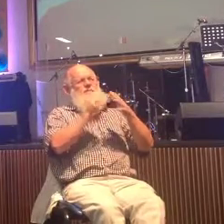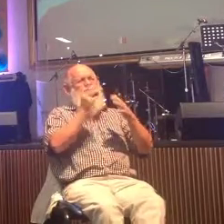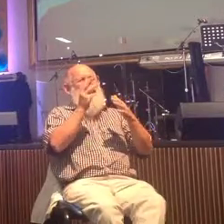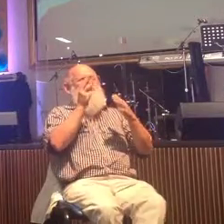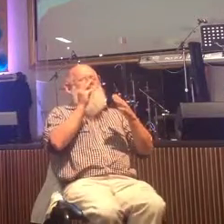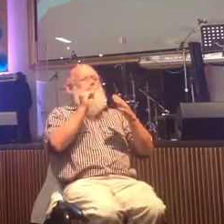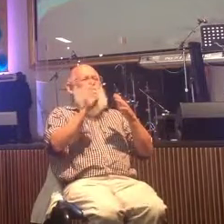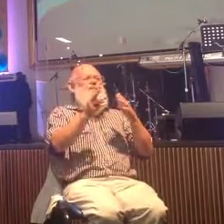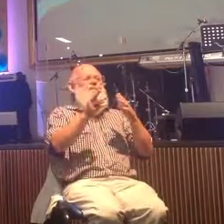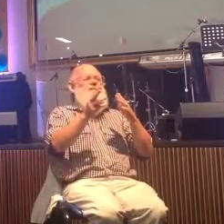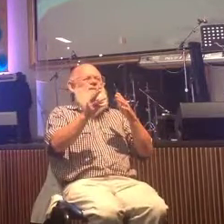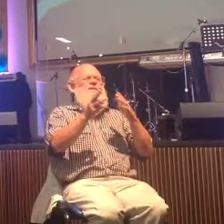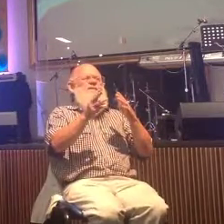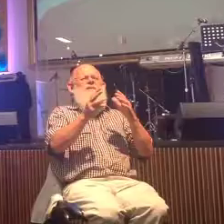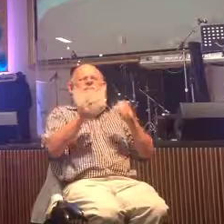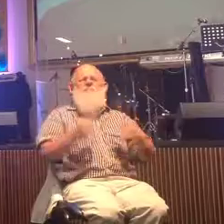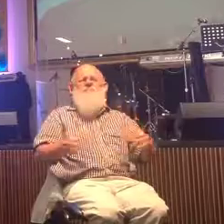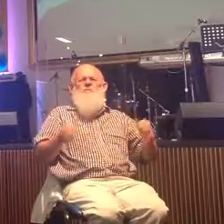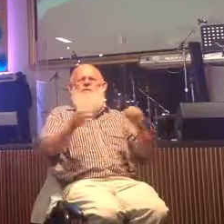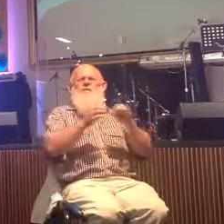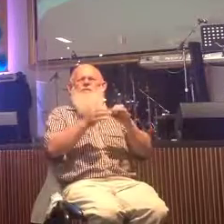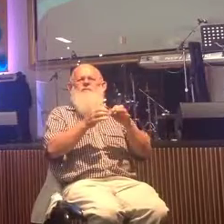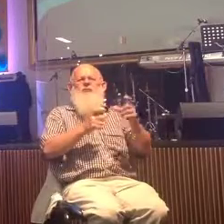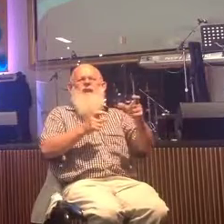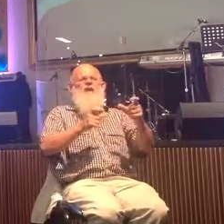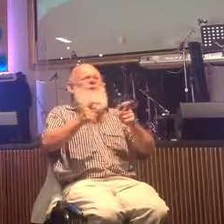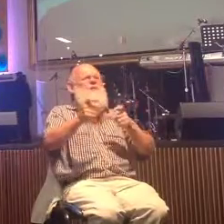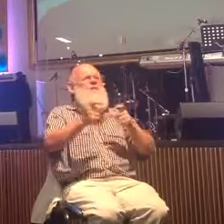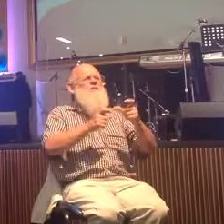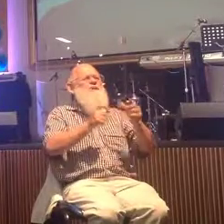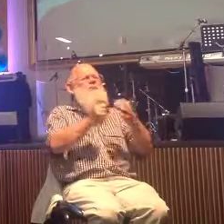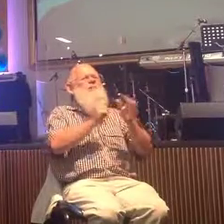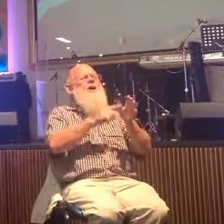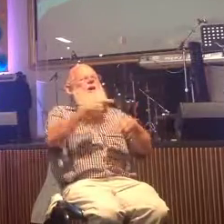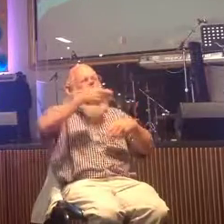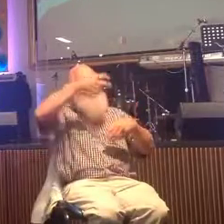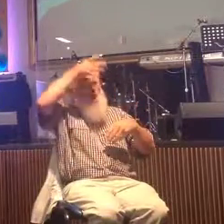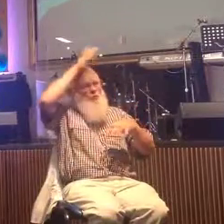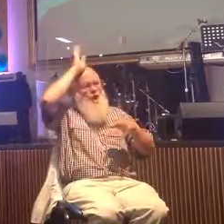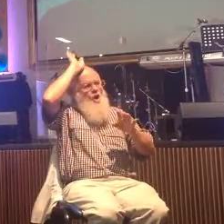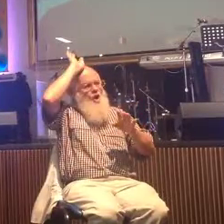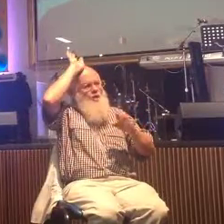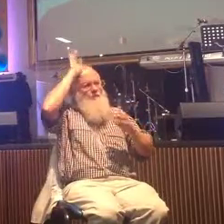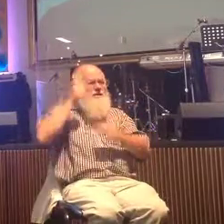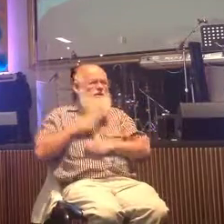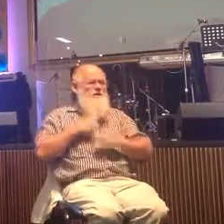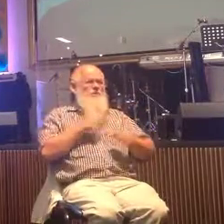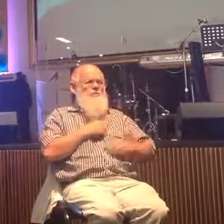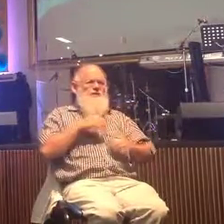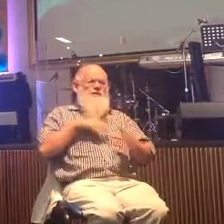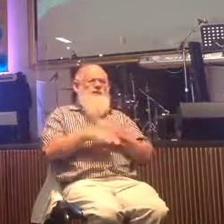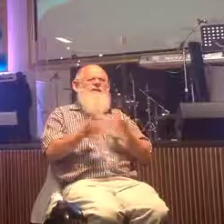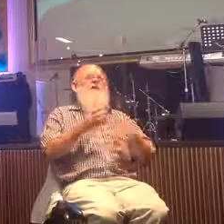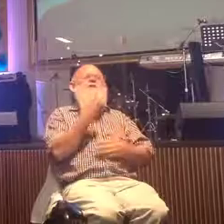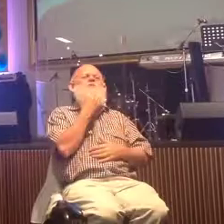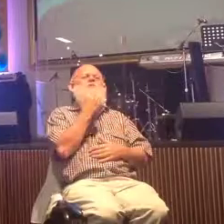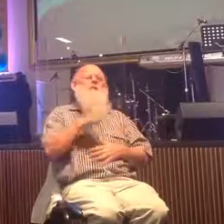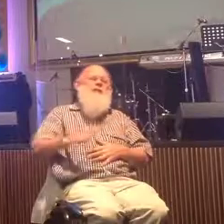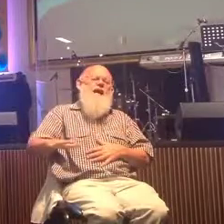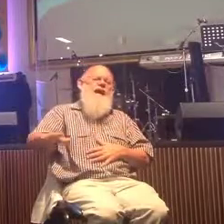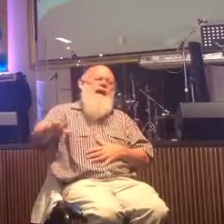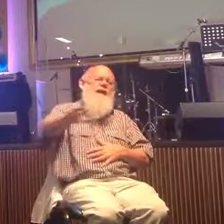Judea. It was a place controlled by the Romans in the Jewish area. You see, after